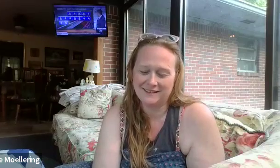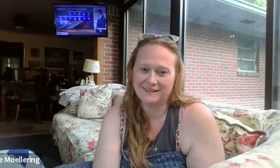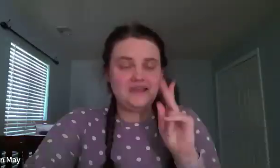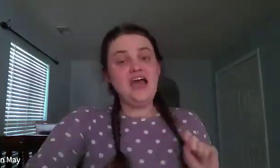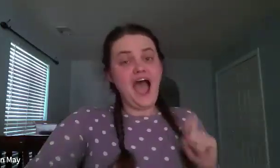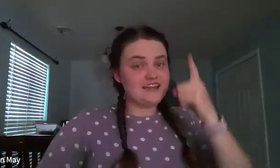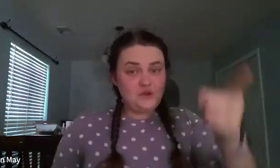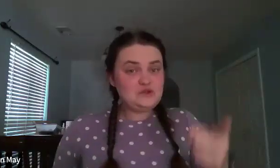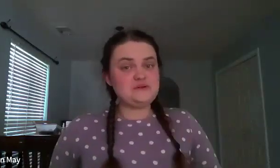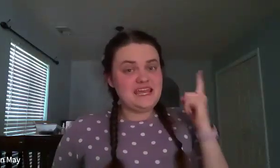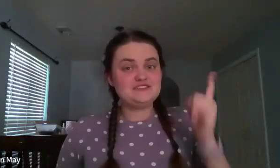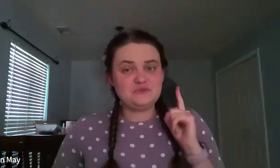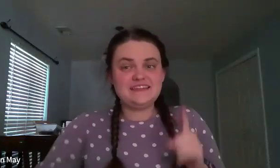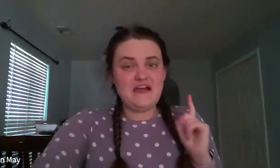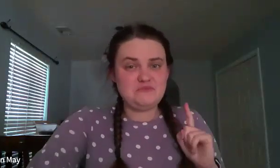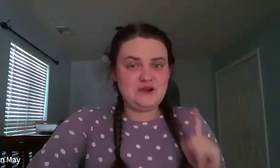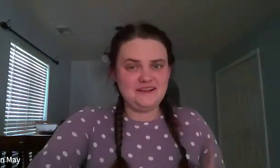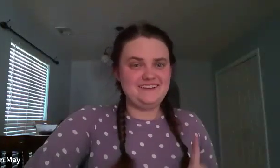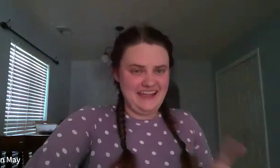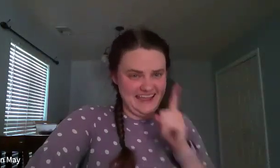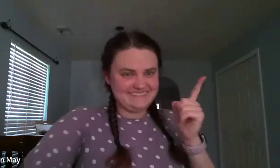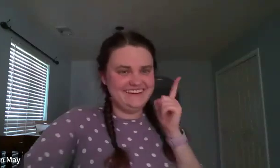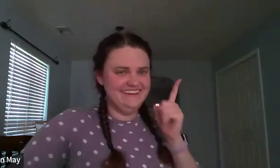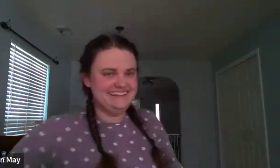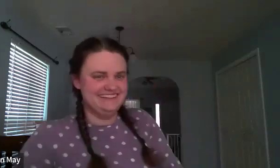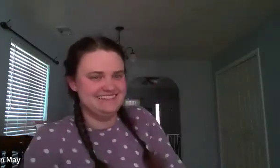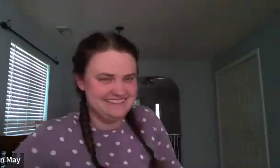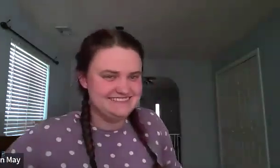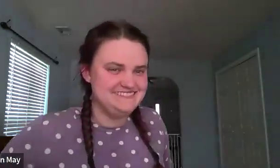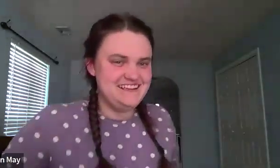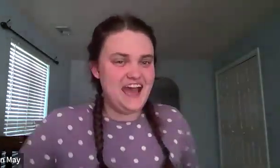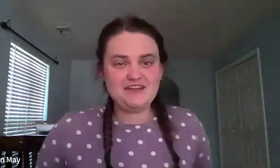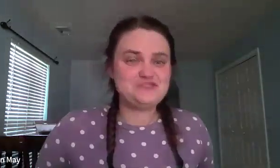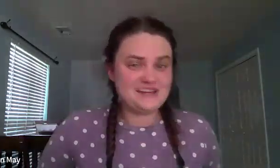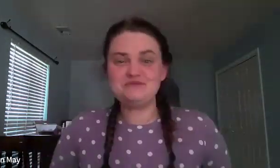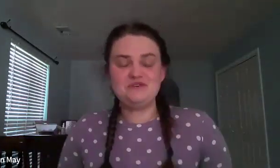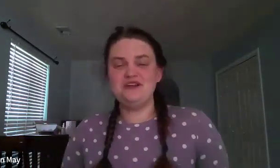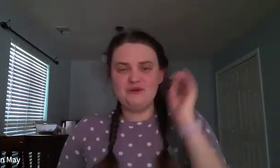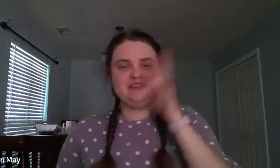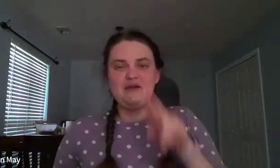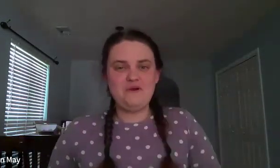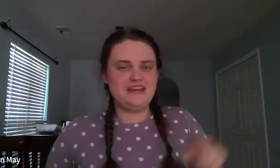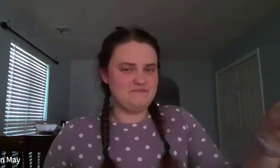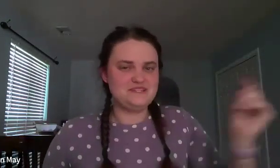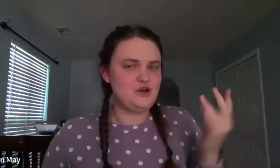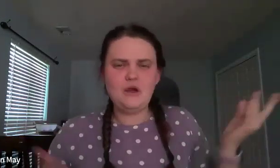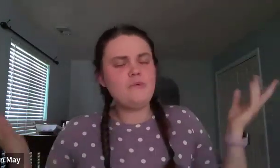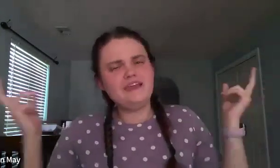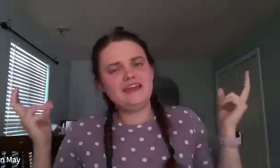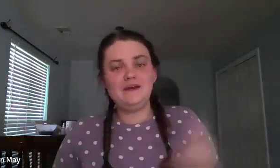Okay. I told you he has a really loud bark. Okay. I've tried to warn. Normally I warn and I've been told, oh, we can't hear it.